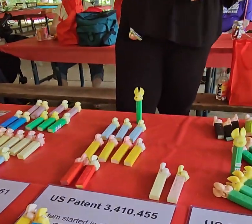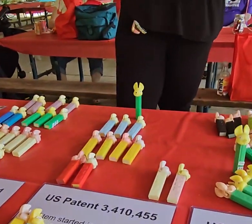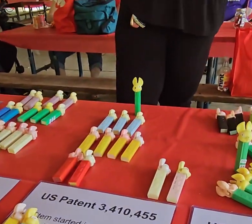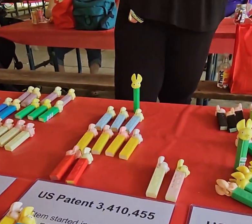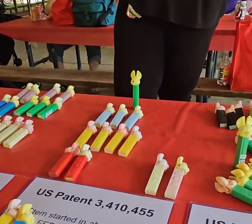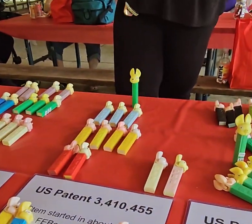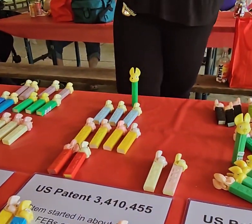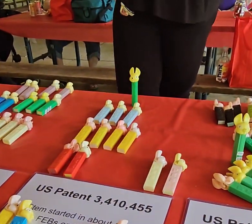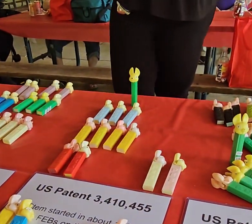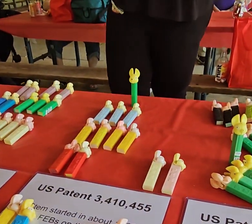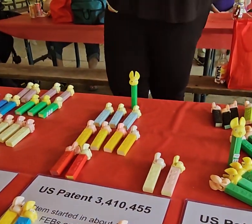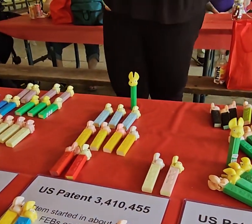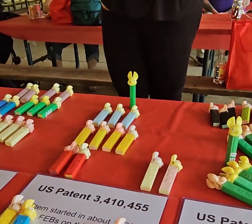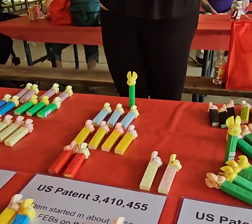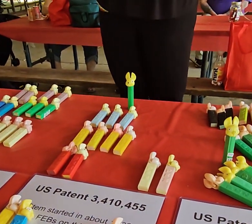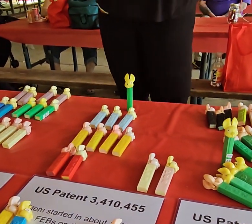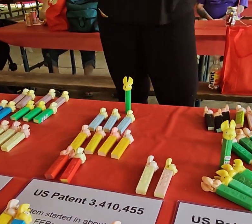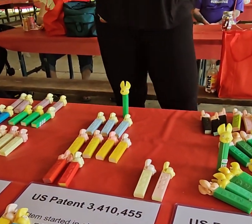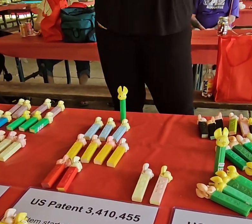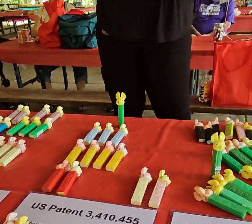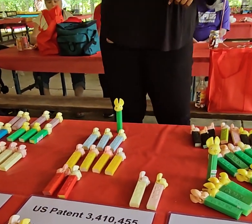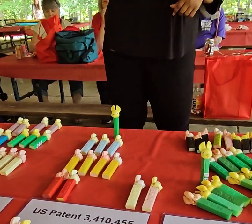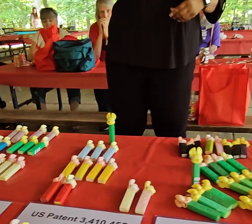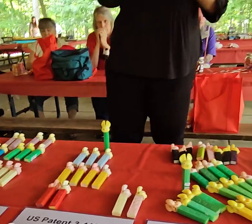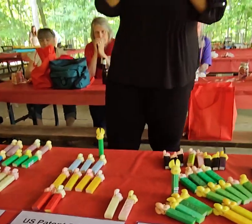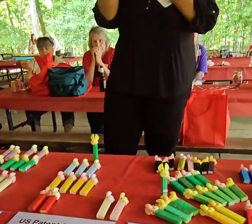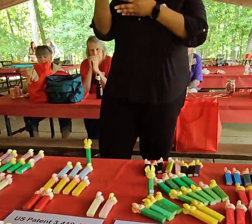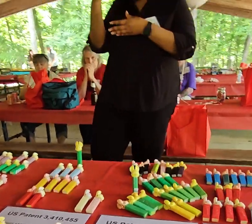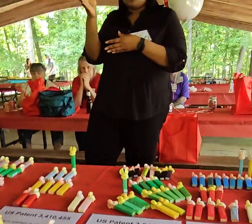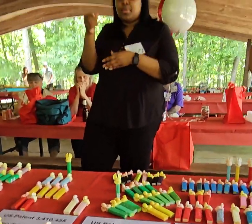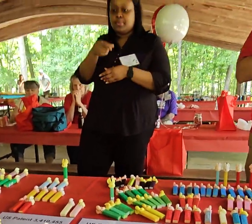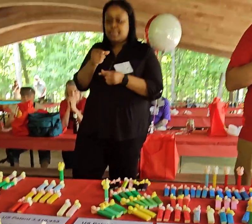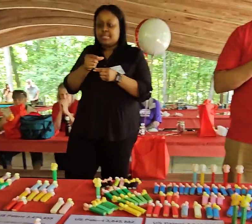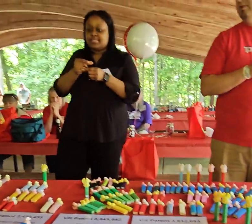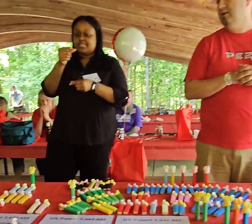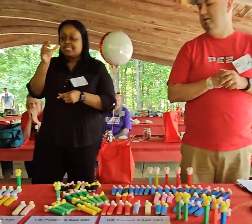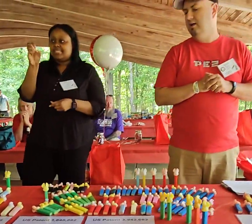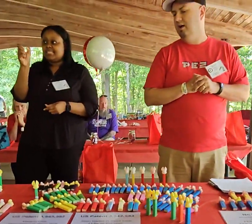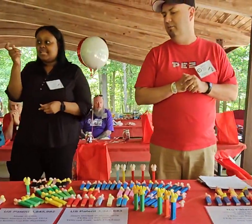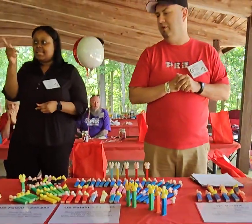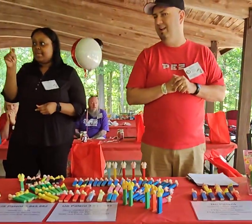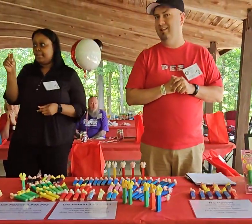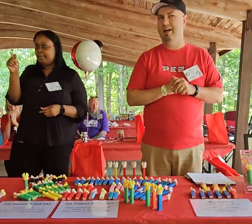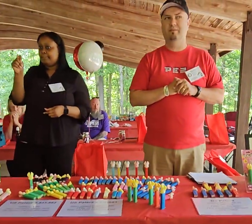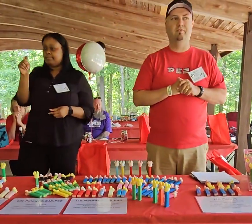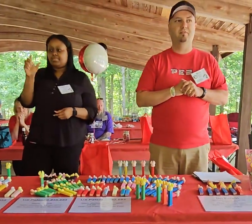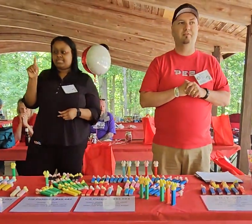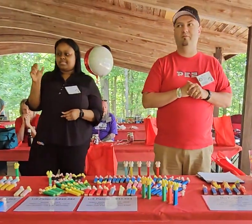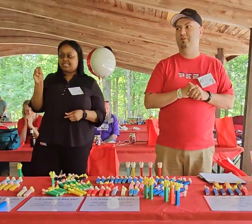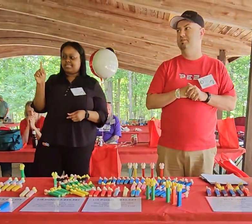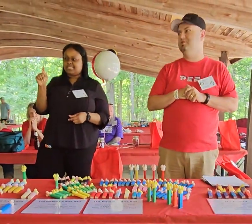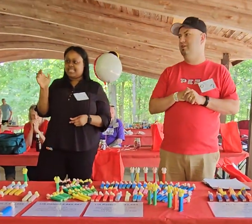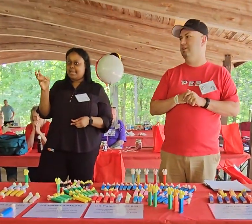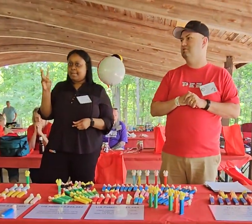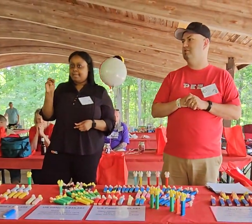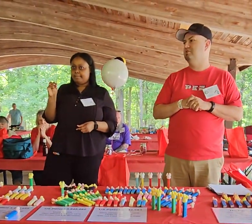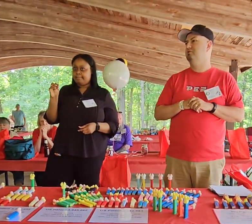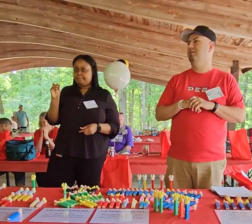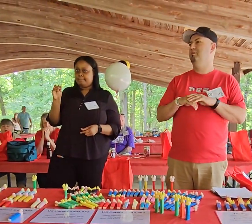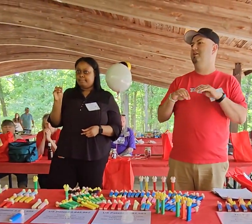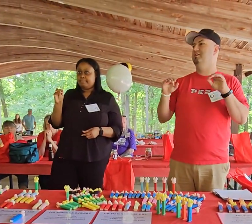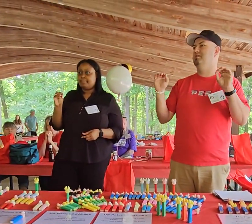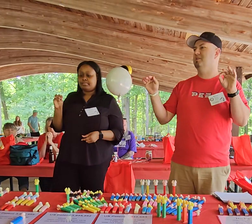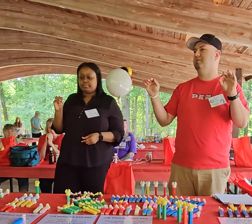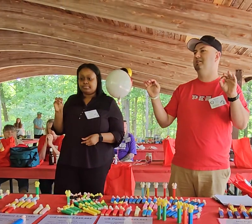fat-eared bunnies were made on the U.S. stems that I'm aware of. We got a lot of vintage collectors here,